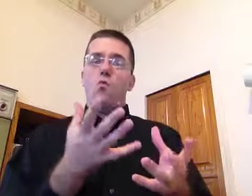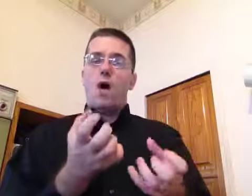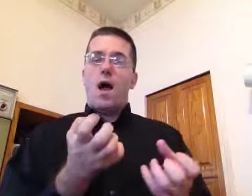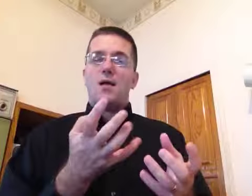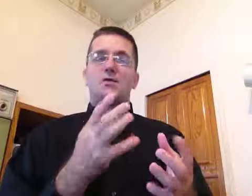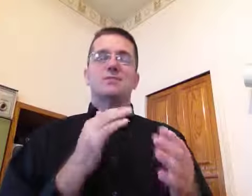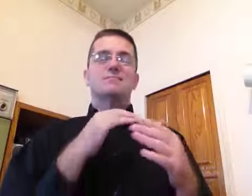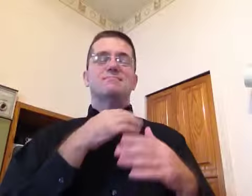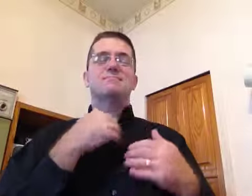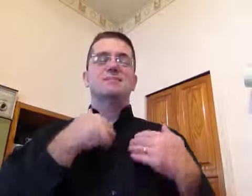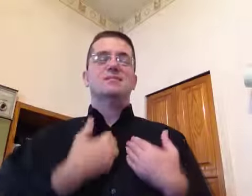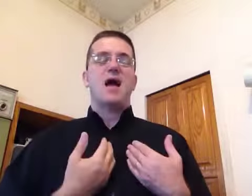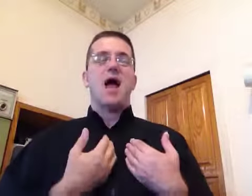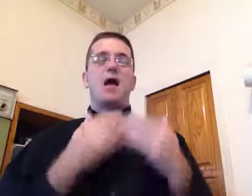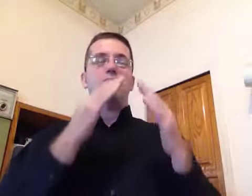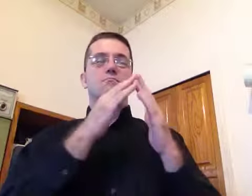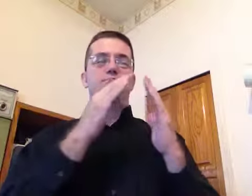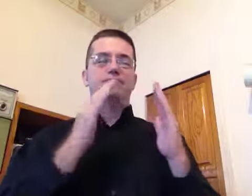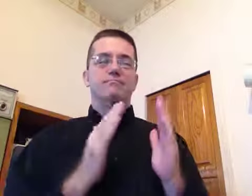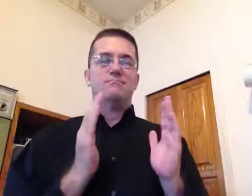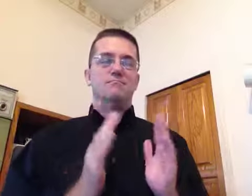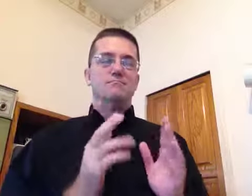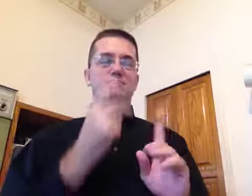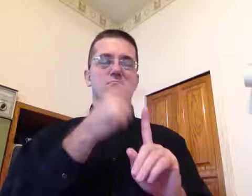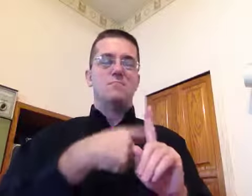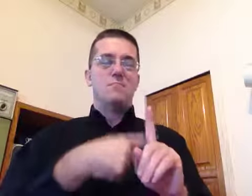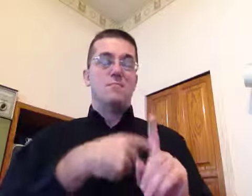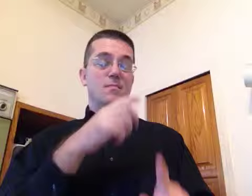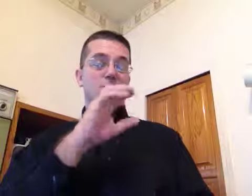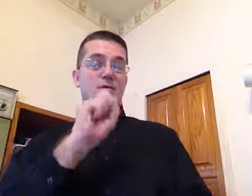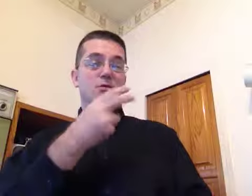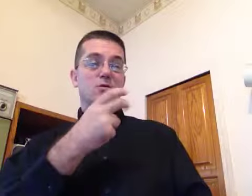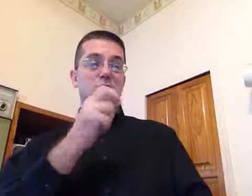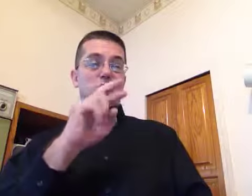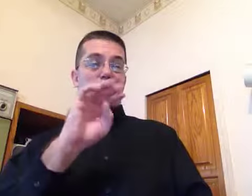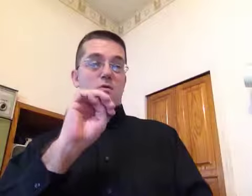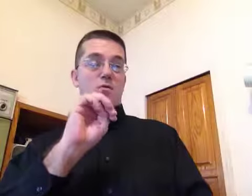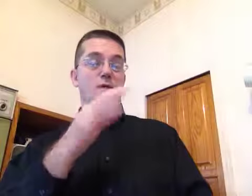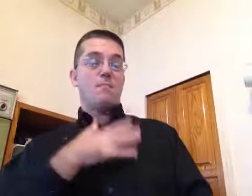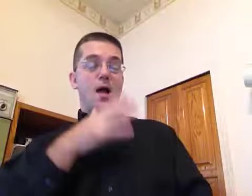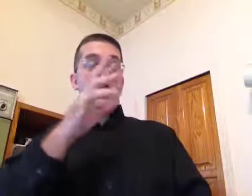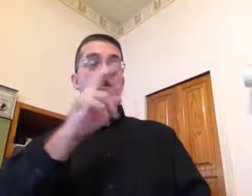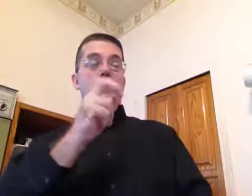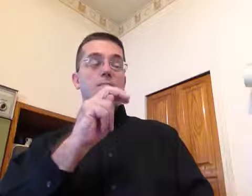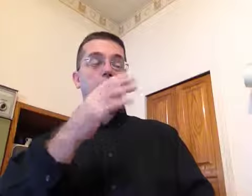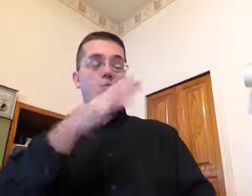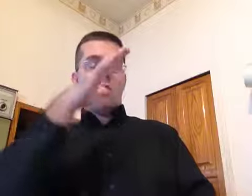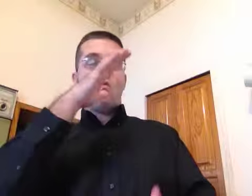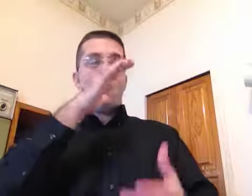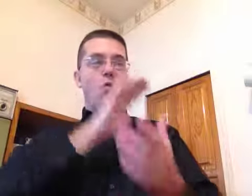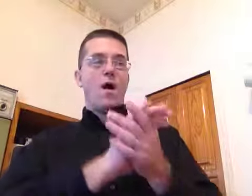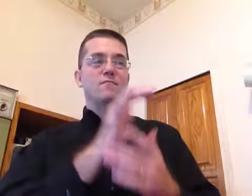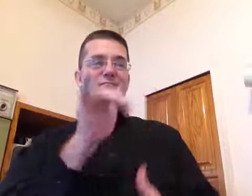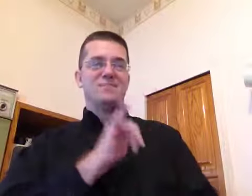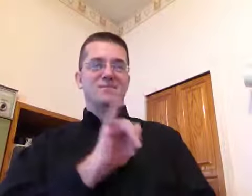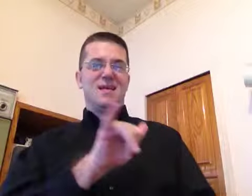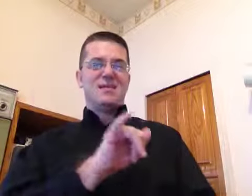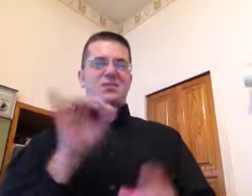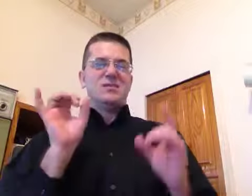house. She's tired of the rental house. Sharon was the same way, Jeremy. We were living in this rental house. We lived there for 2 years after we went broke. She hated that house. And it wasn't